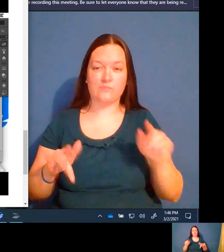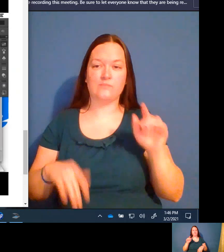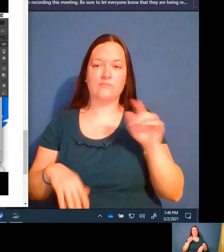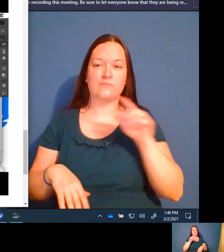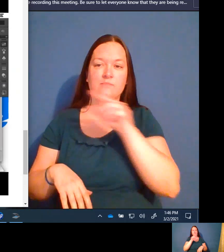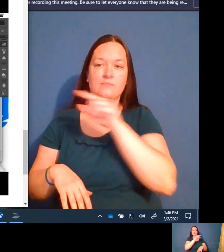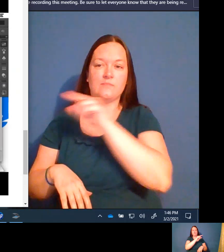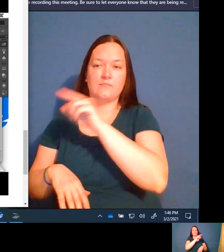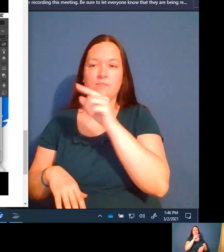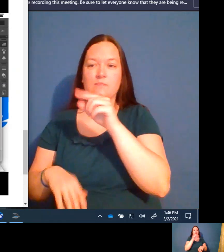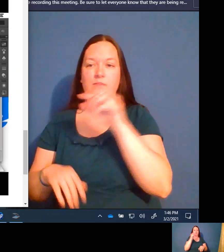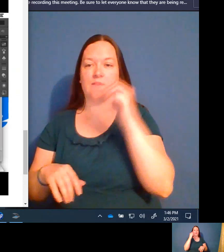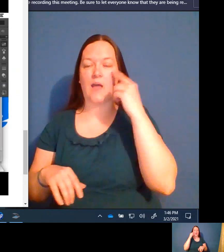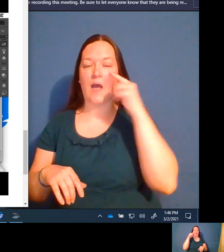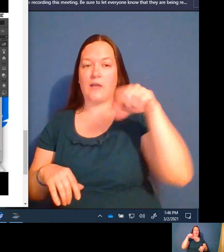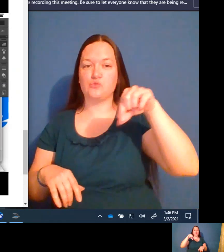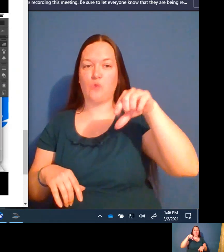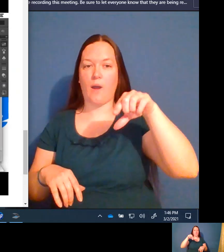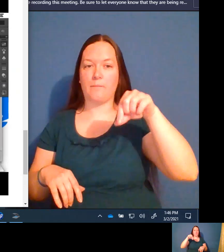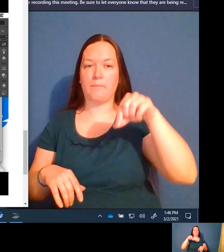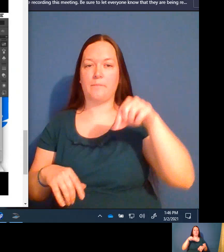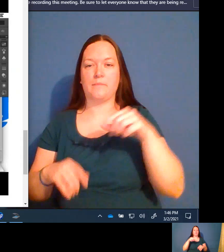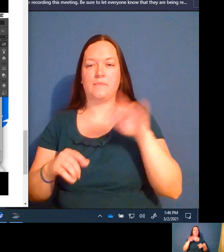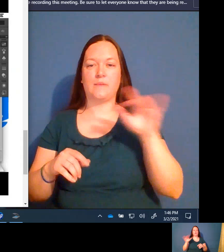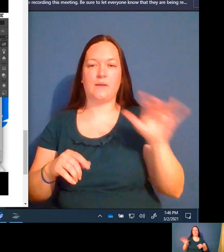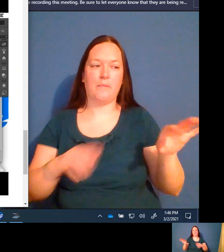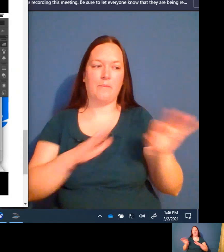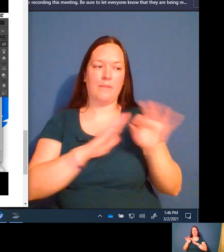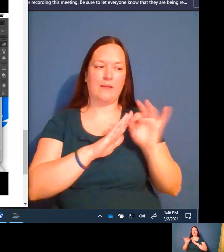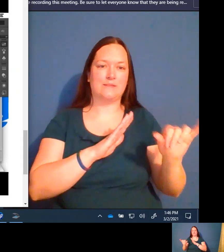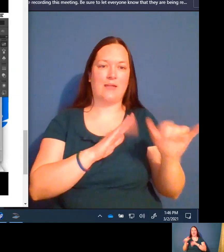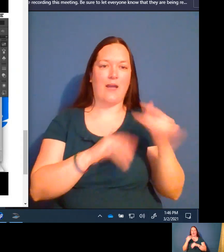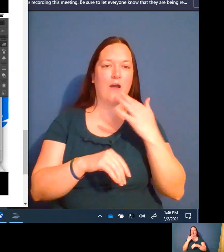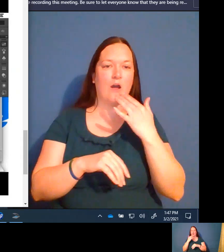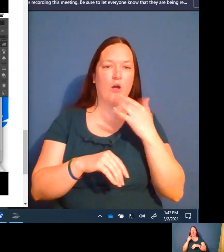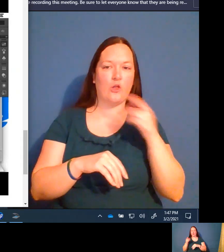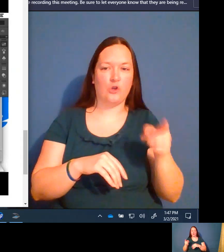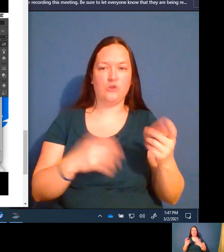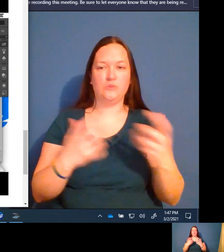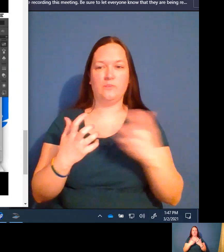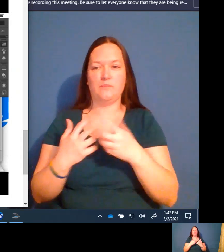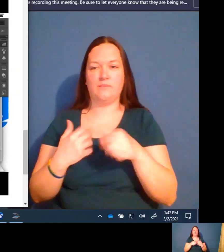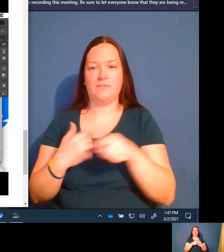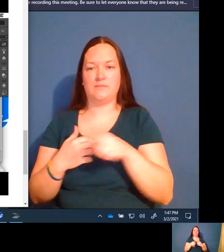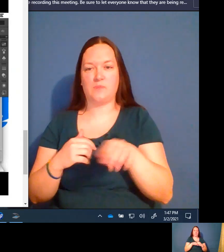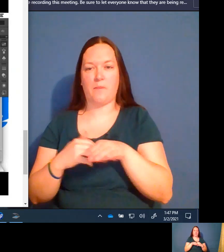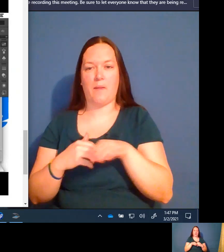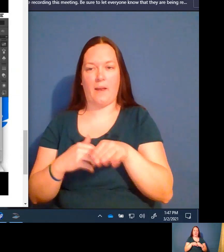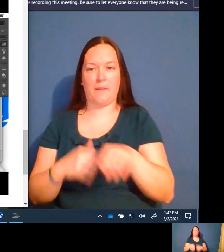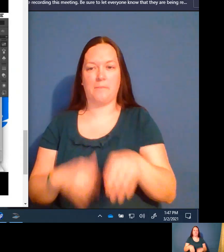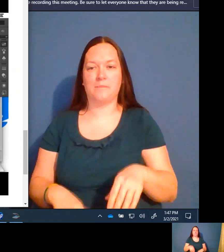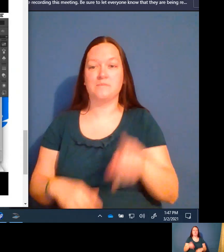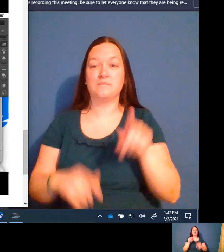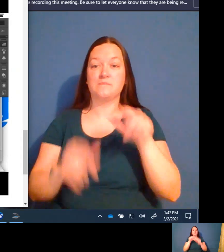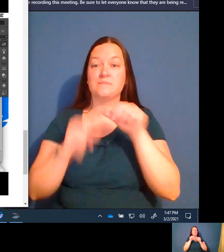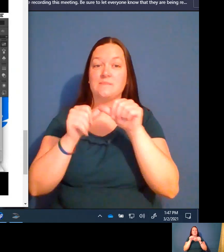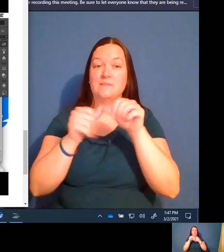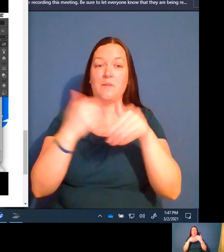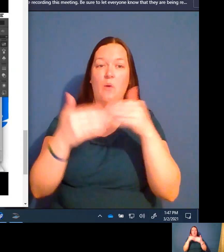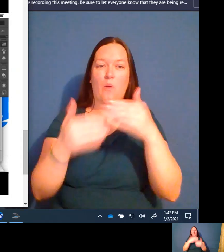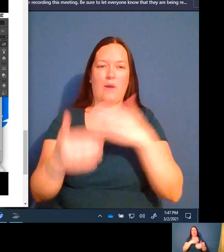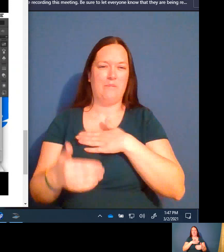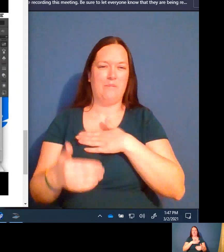And then my eyedropper, and then over here, we go. Okay? And you keep on going. I know